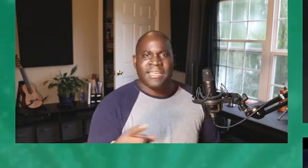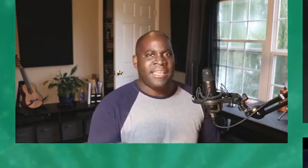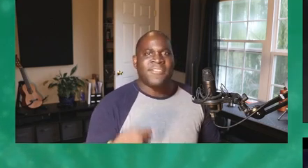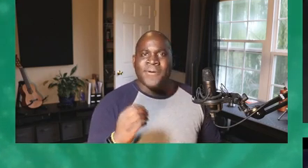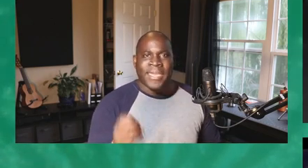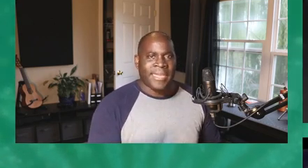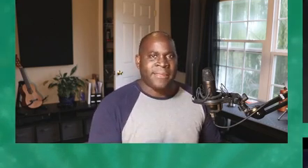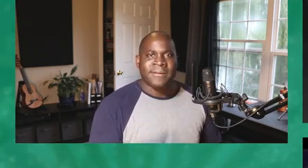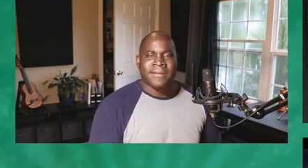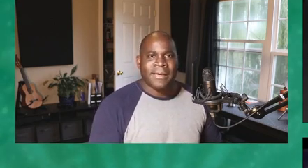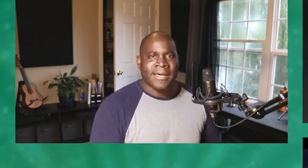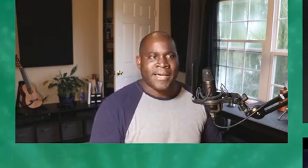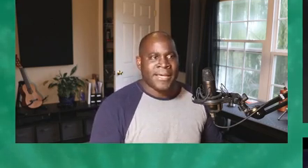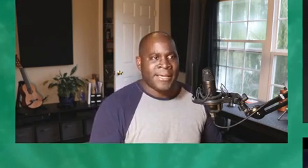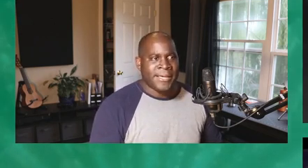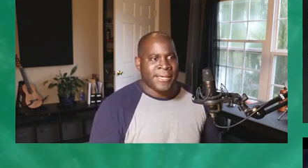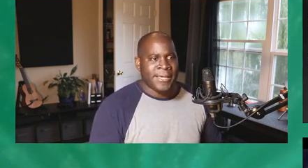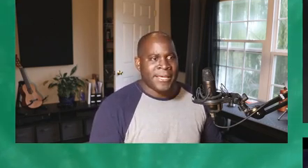like, it's okay.